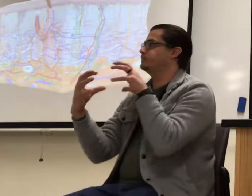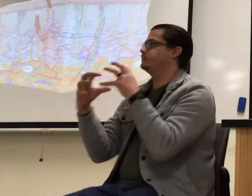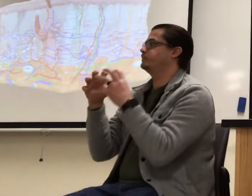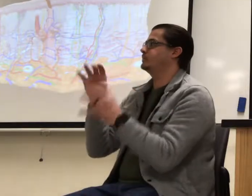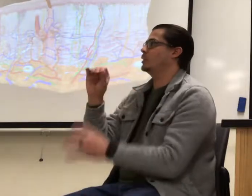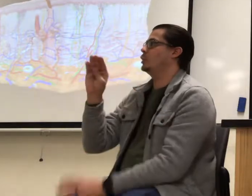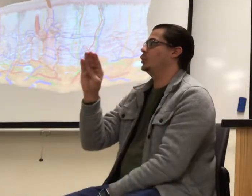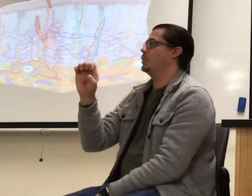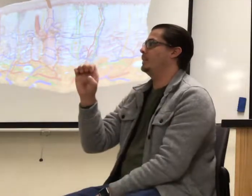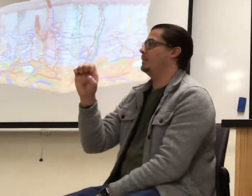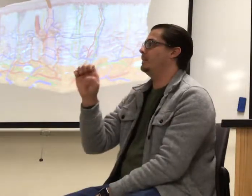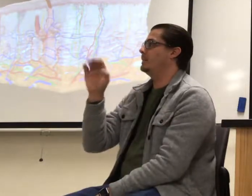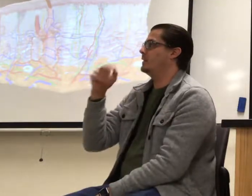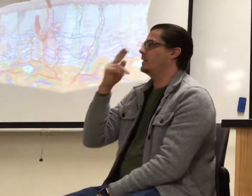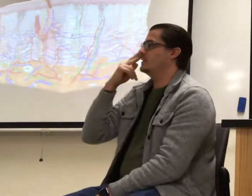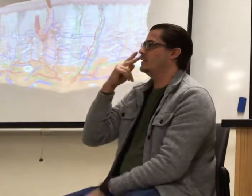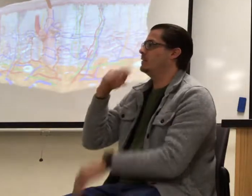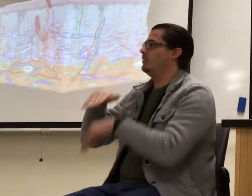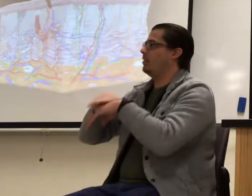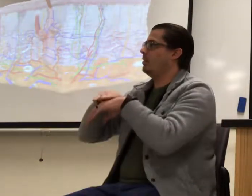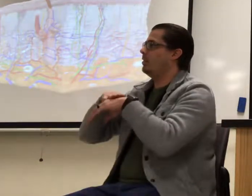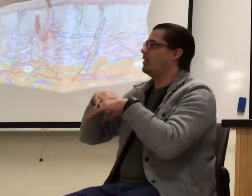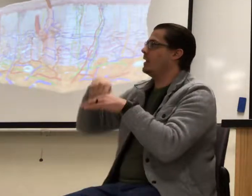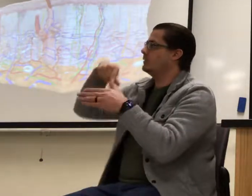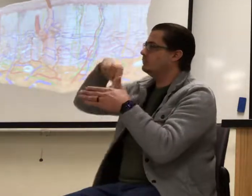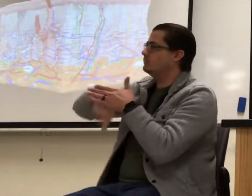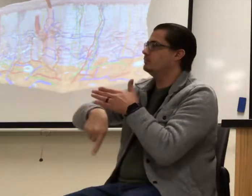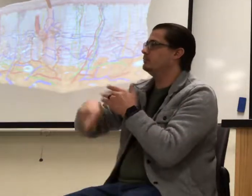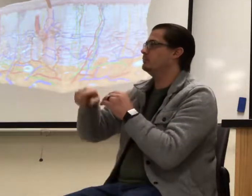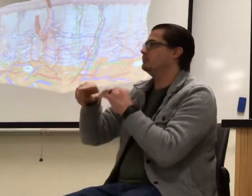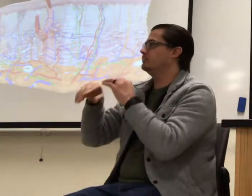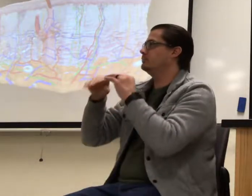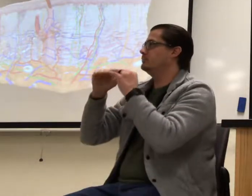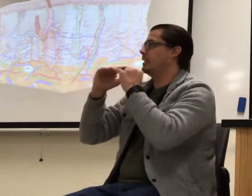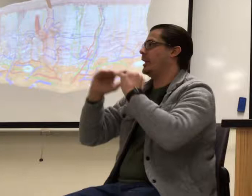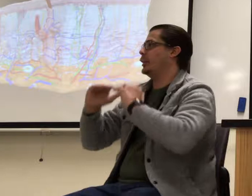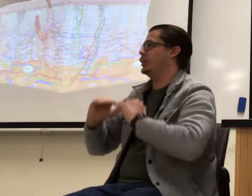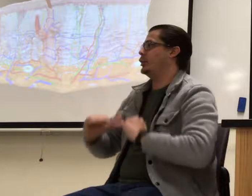We can kind of see the superficial and deeper layers.